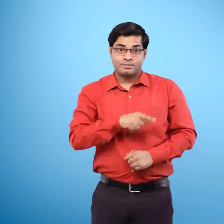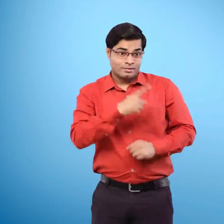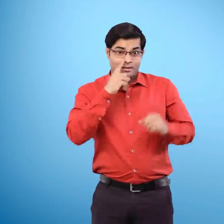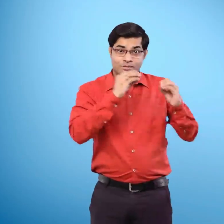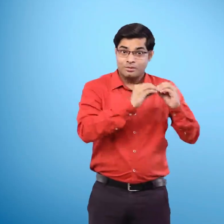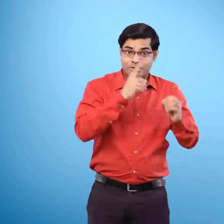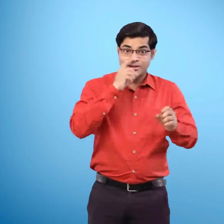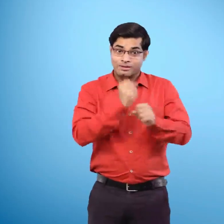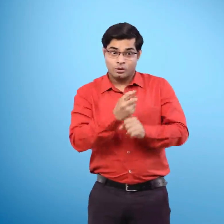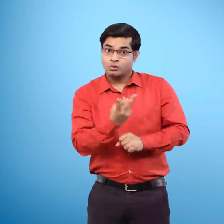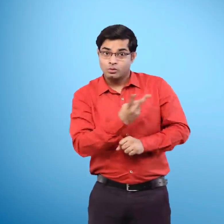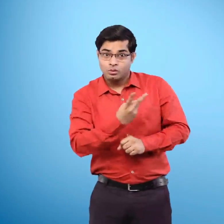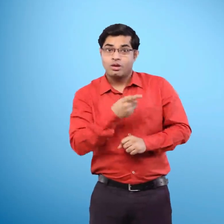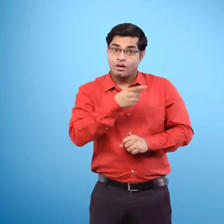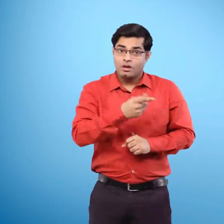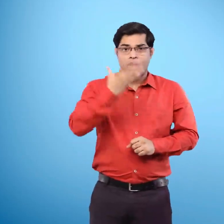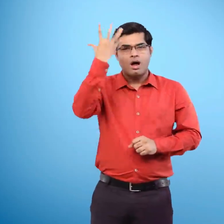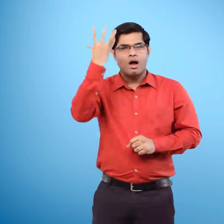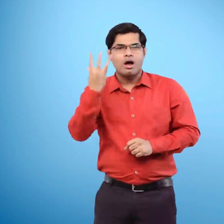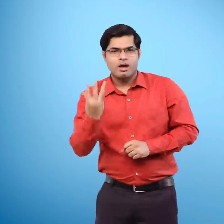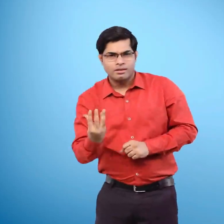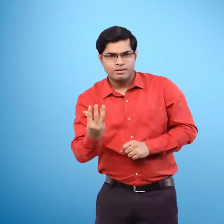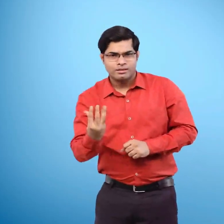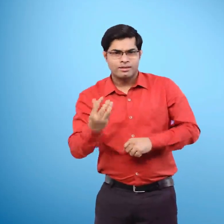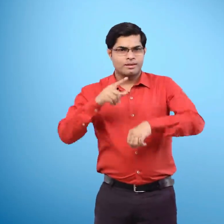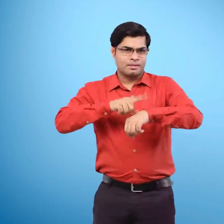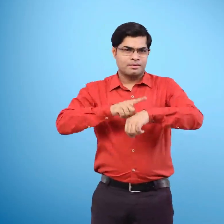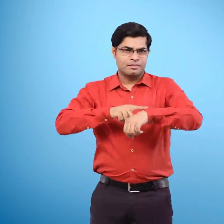In the evening, they were playing in a park.